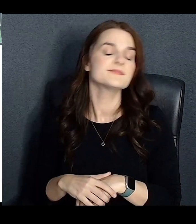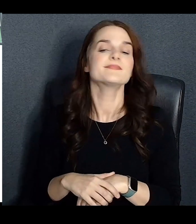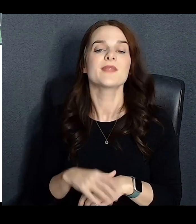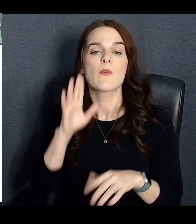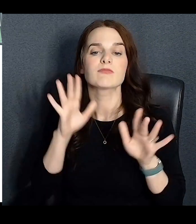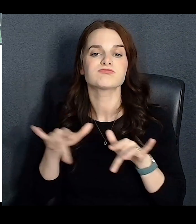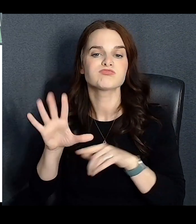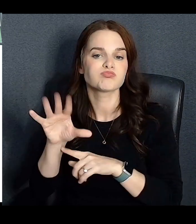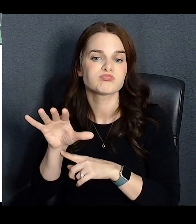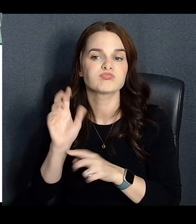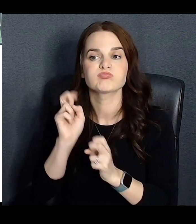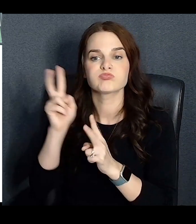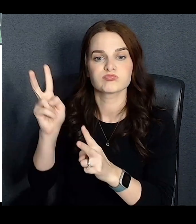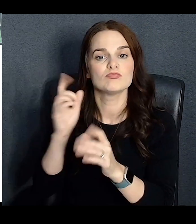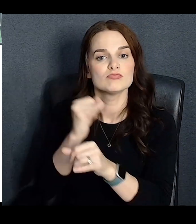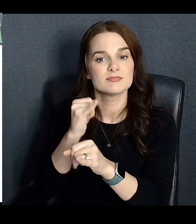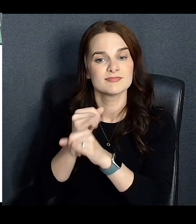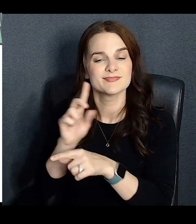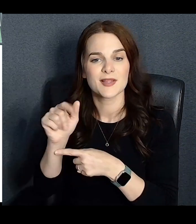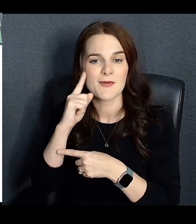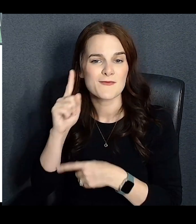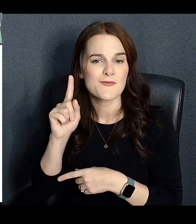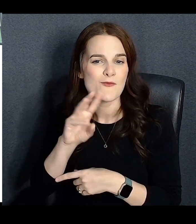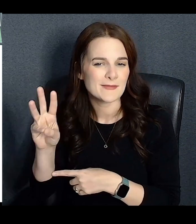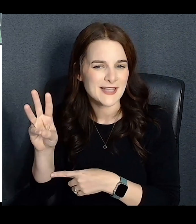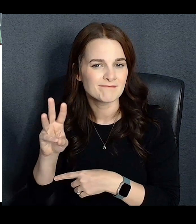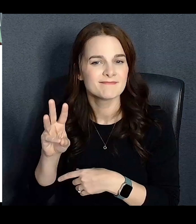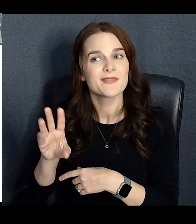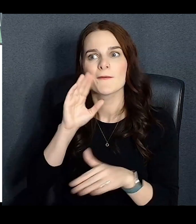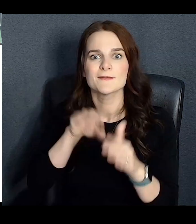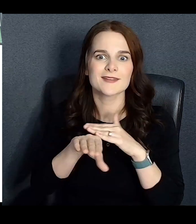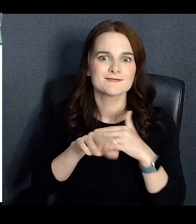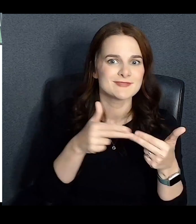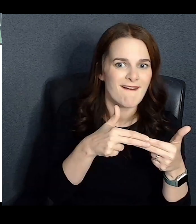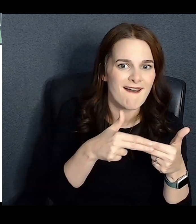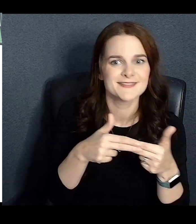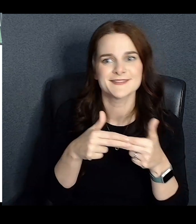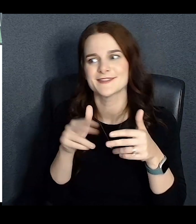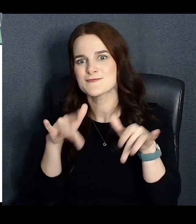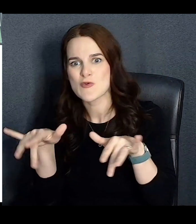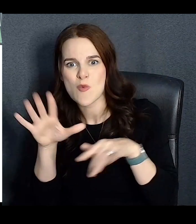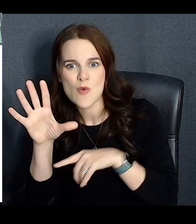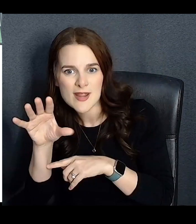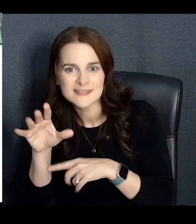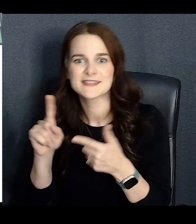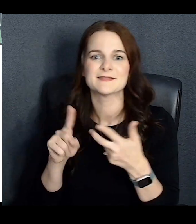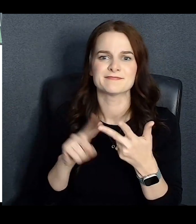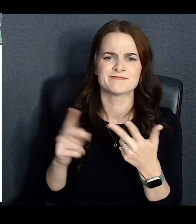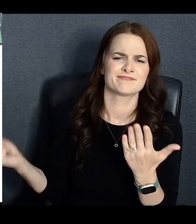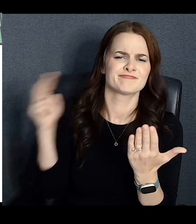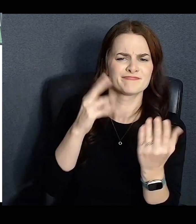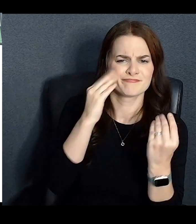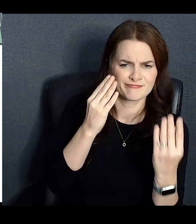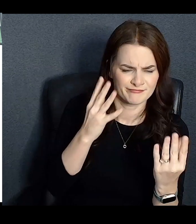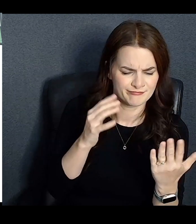are recording the webinars to put them up on the Institute on Disabilities website. So you'll have access to the slides, you'll have access to the recordings. You can look